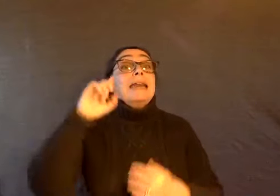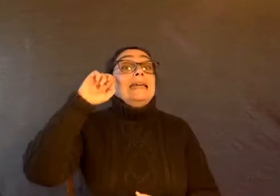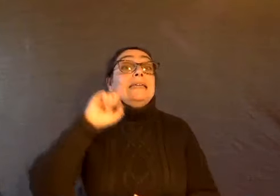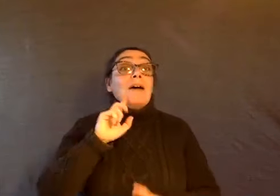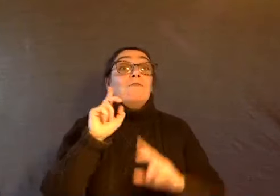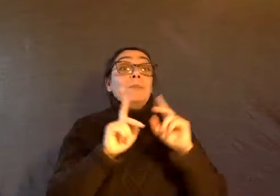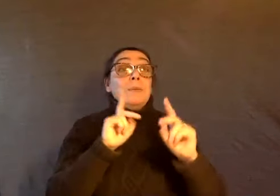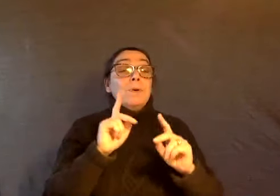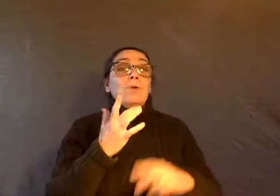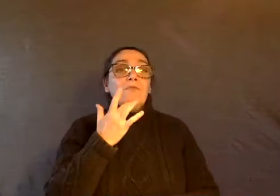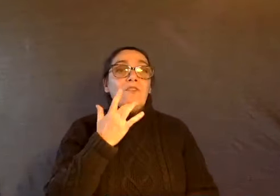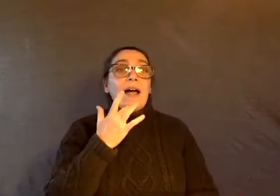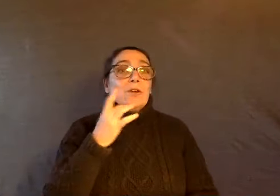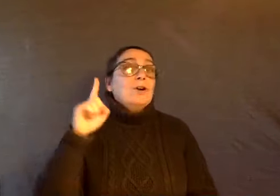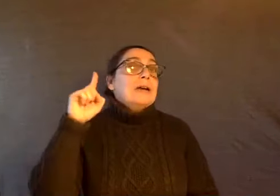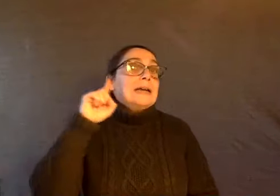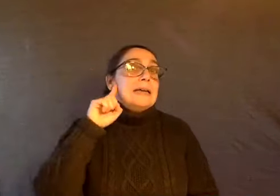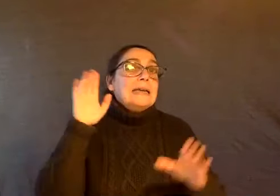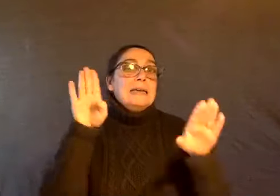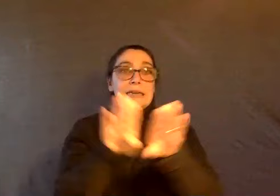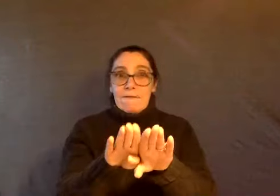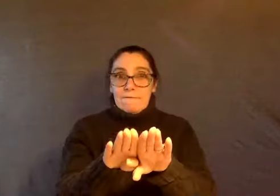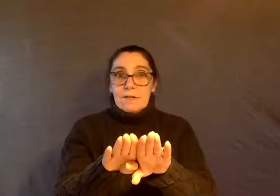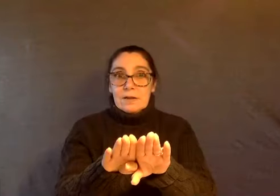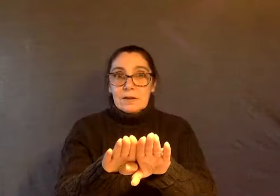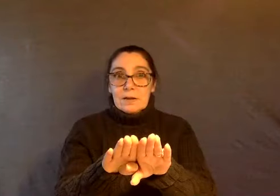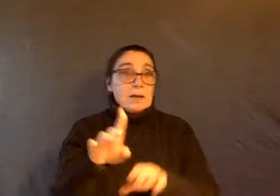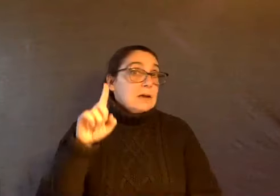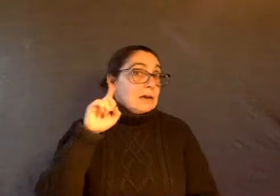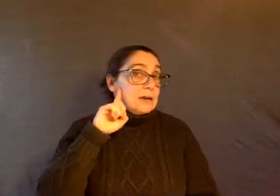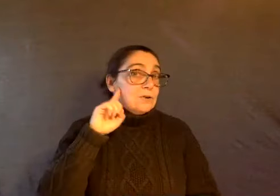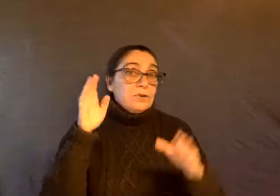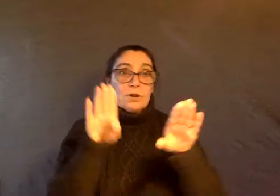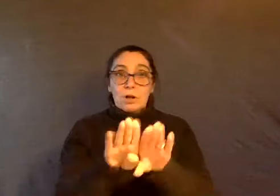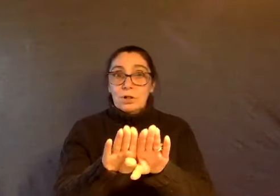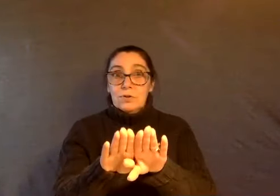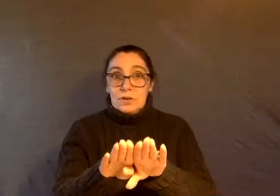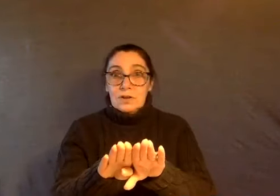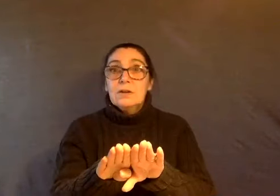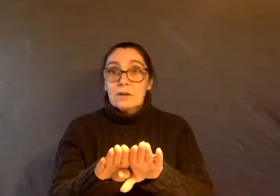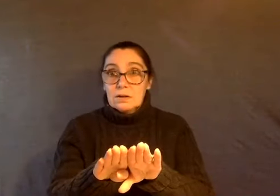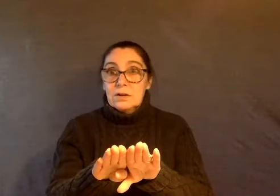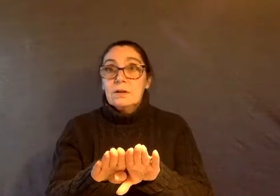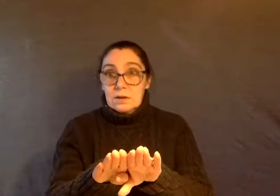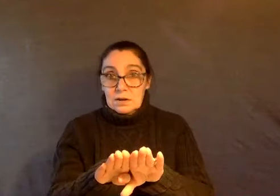Many deaf people rather deaf. Ears closed. Yeah,